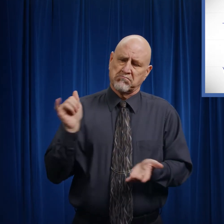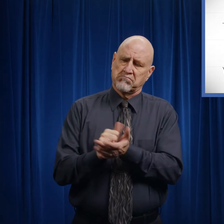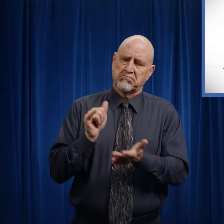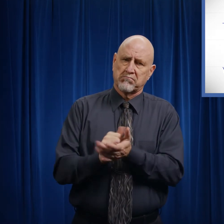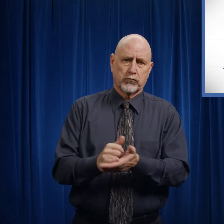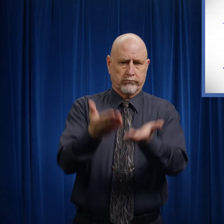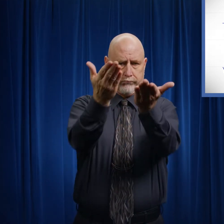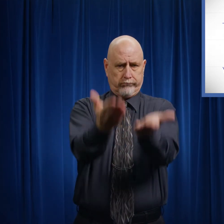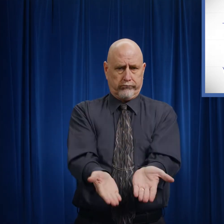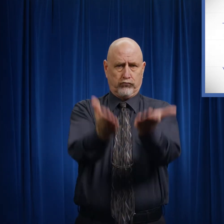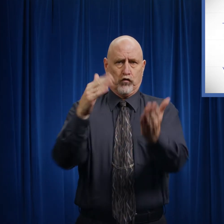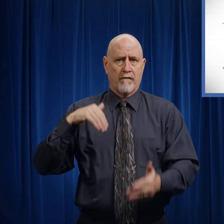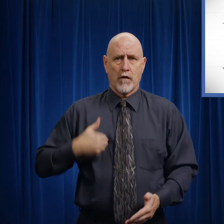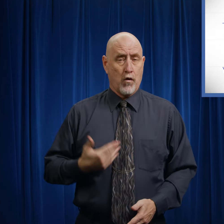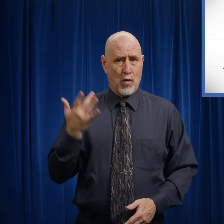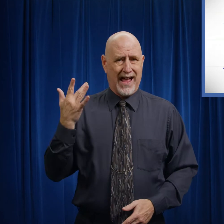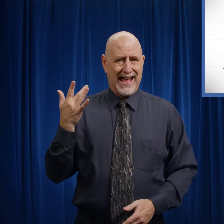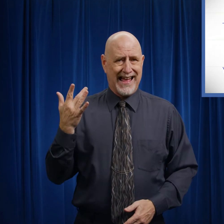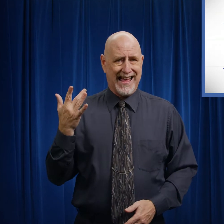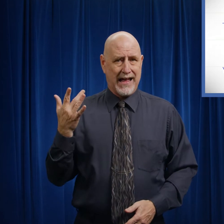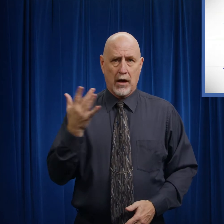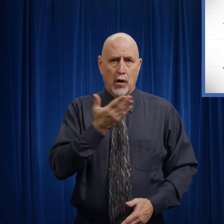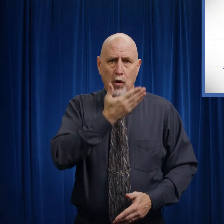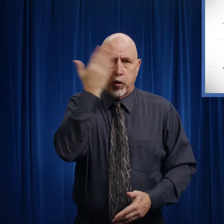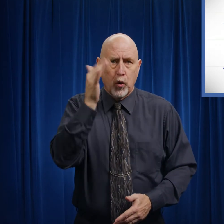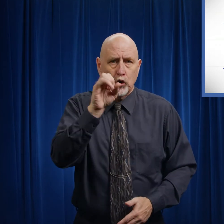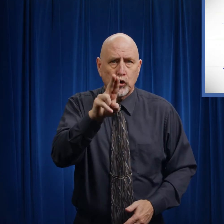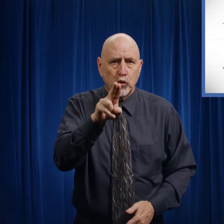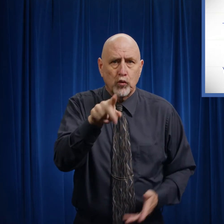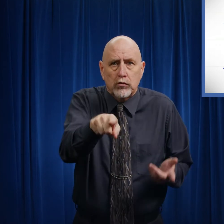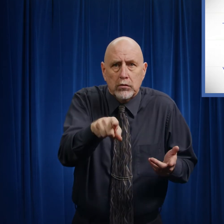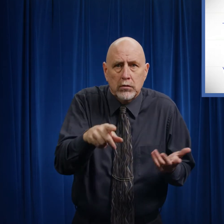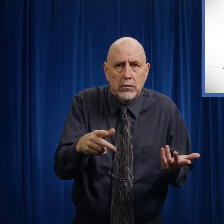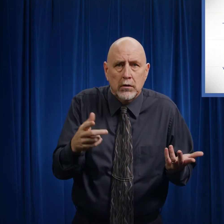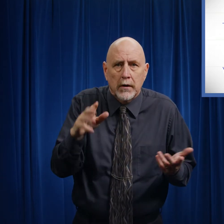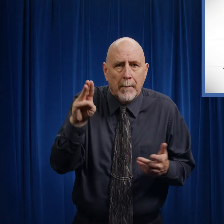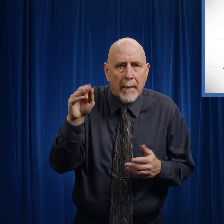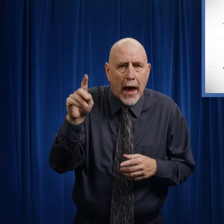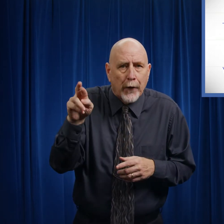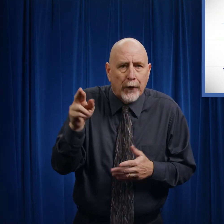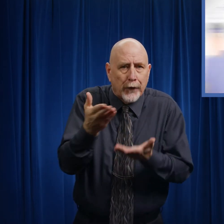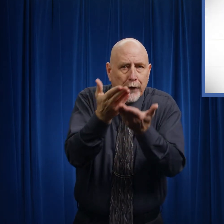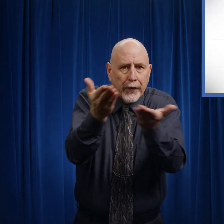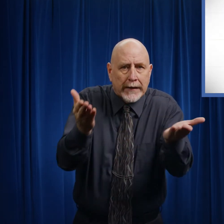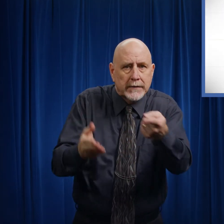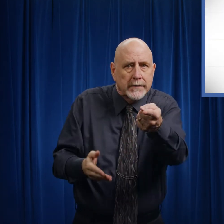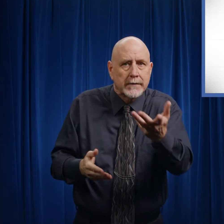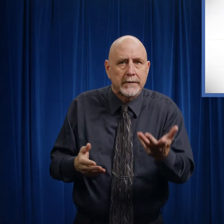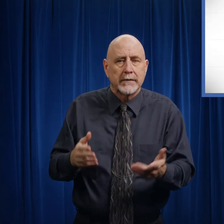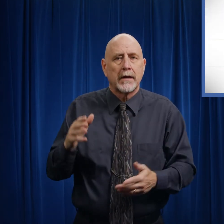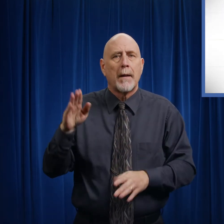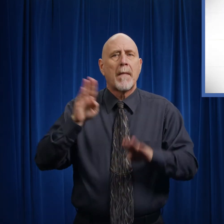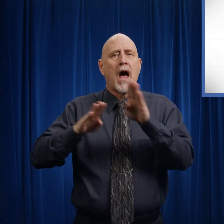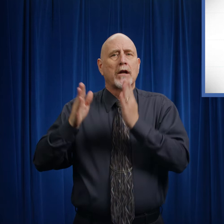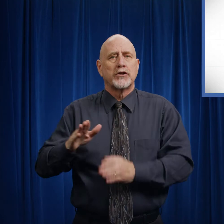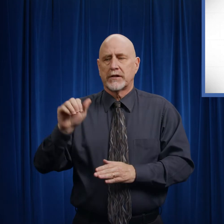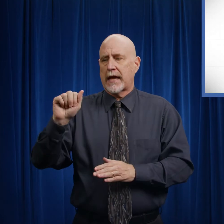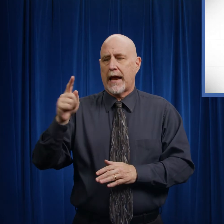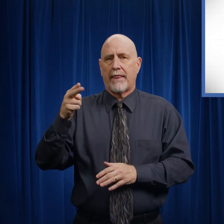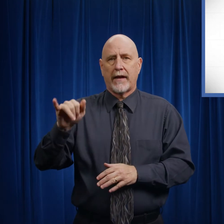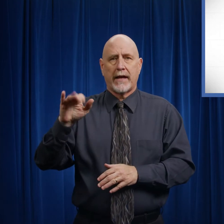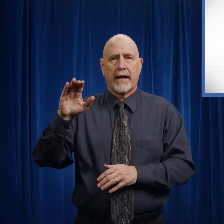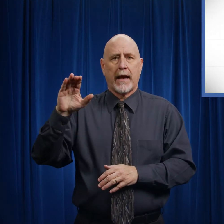wife. That can't be chalked up to you because ultimately there is no you. Biologist